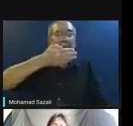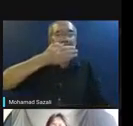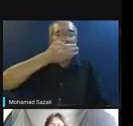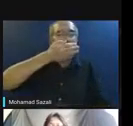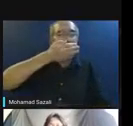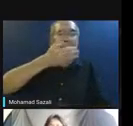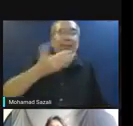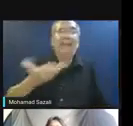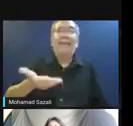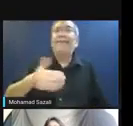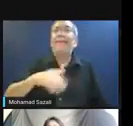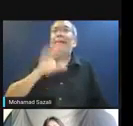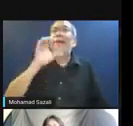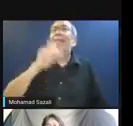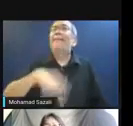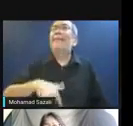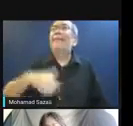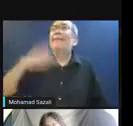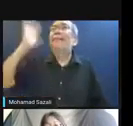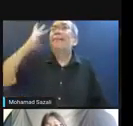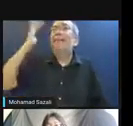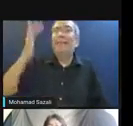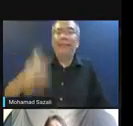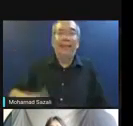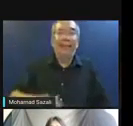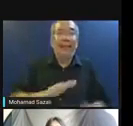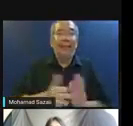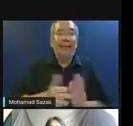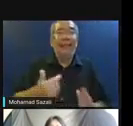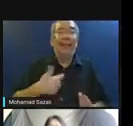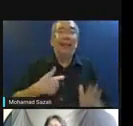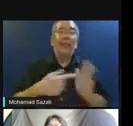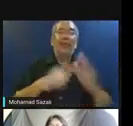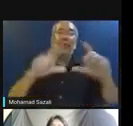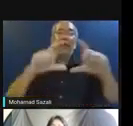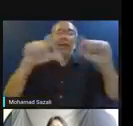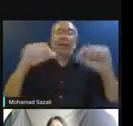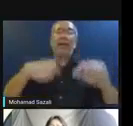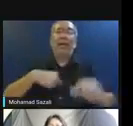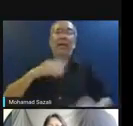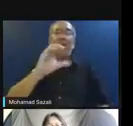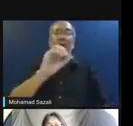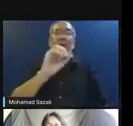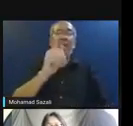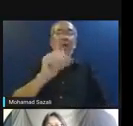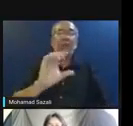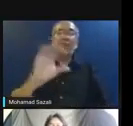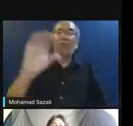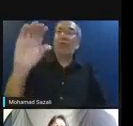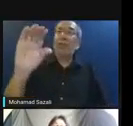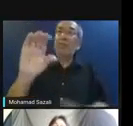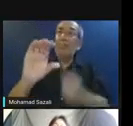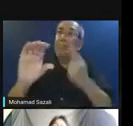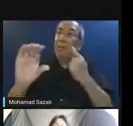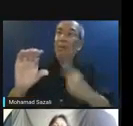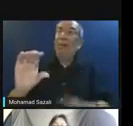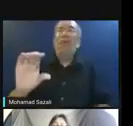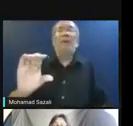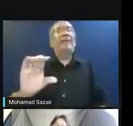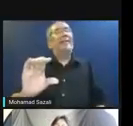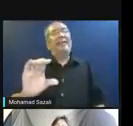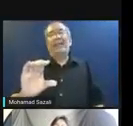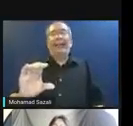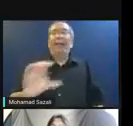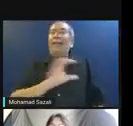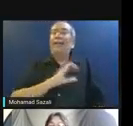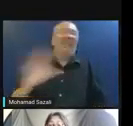about because they were covering their face. So what am I supposed to do? So normally what I do is like I will show them my